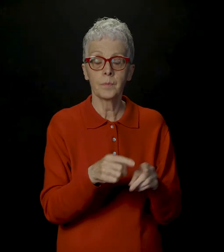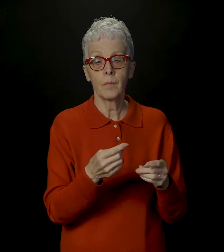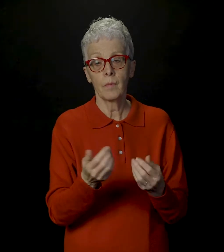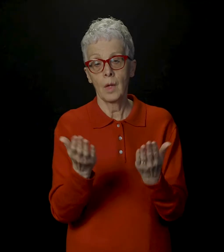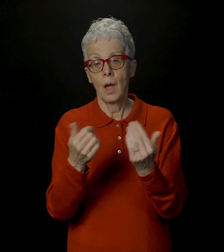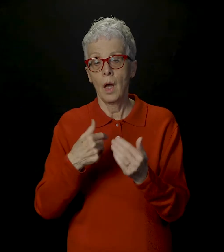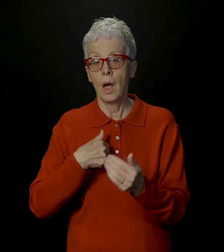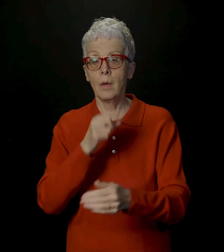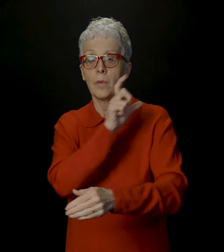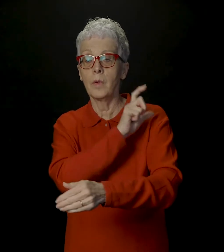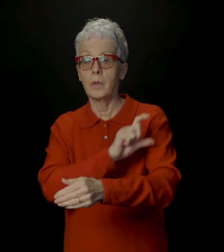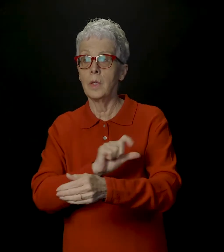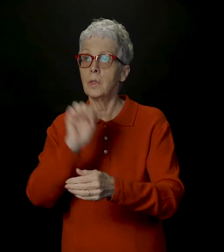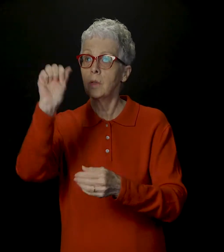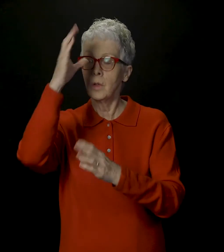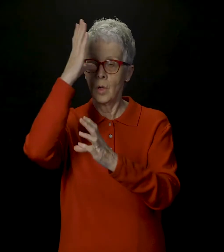Come on, let's on,